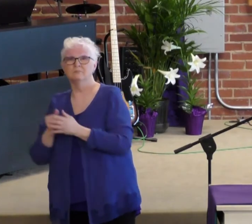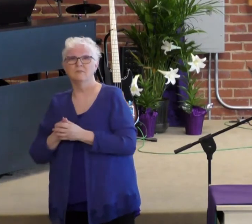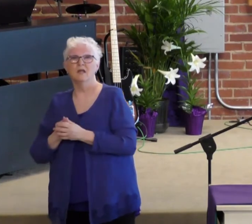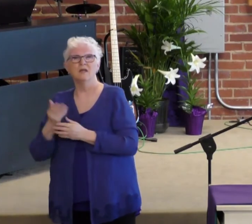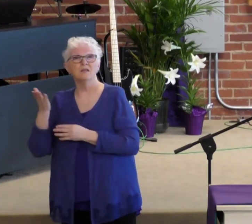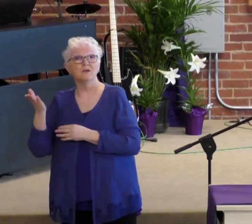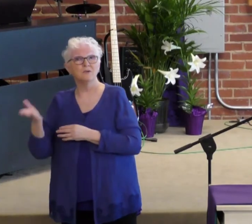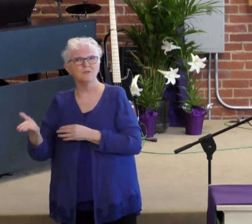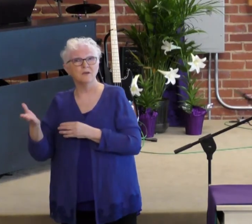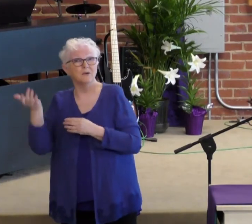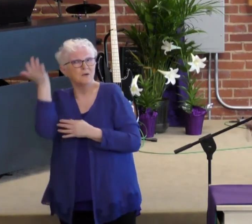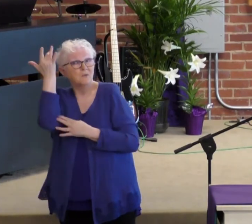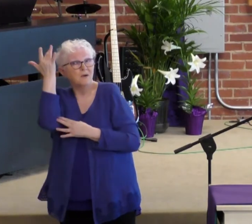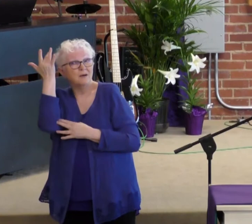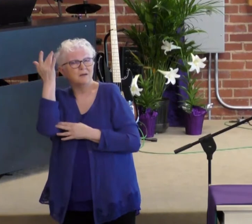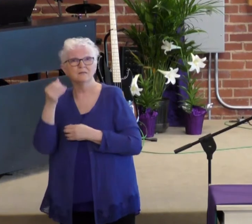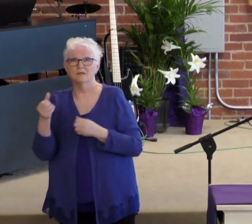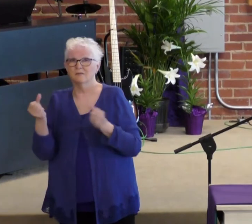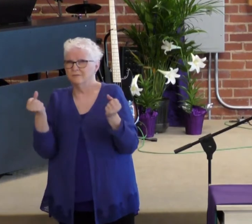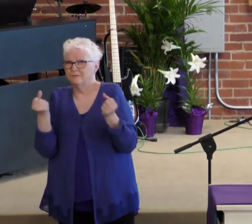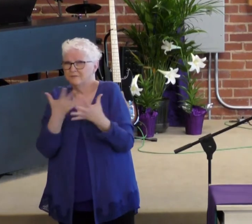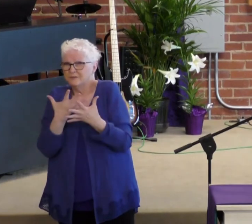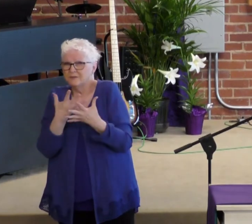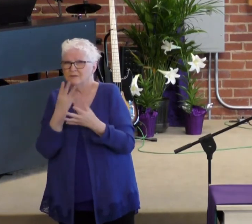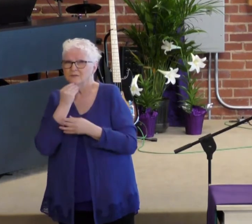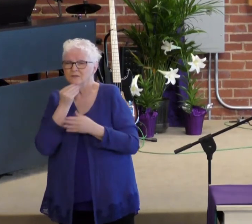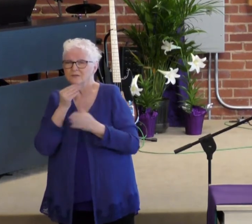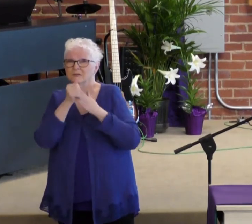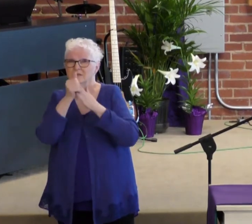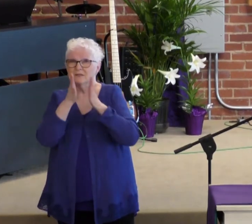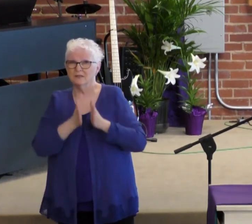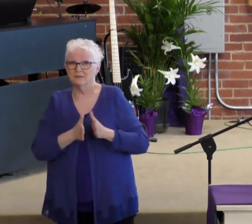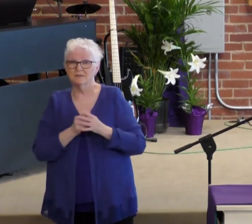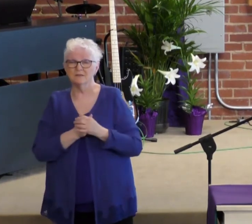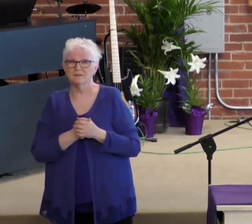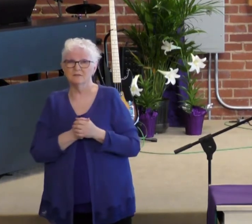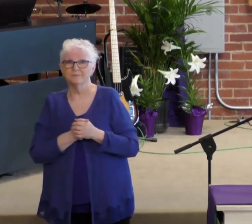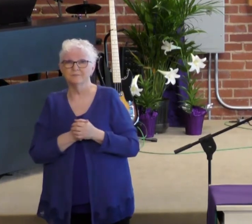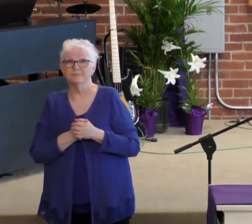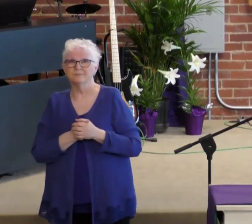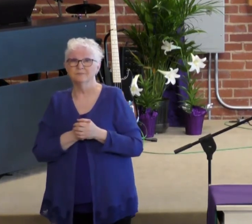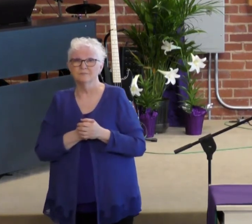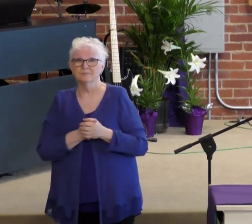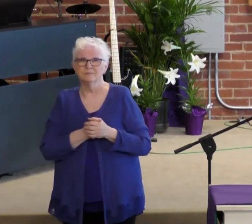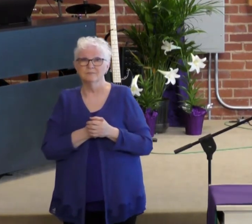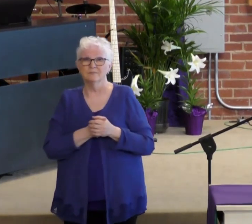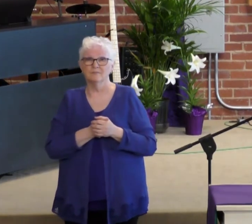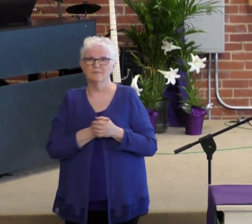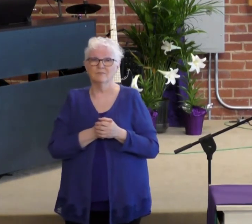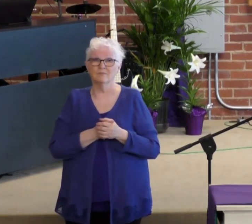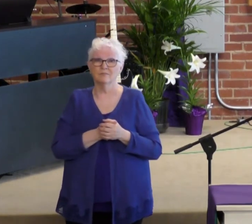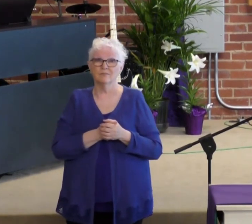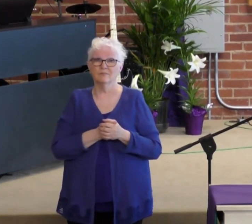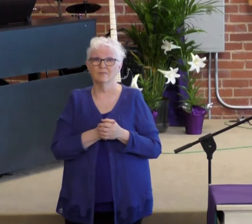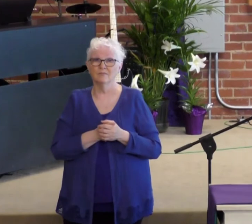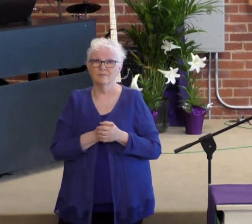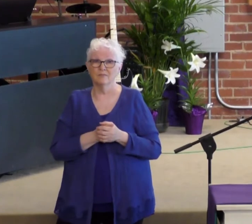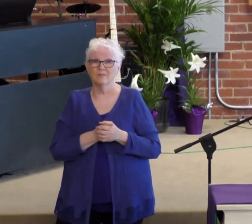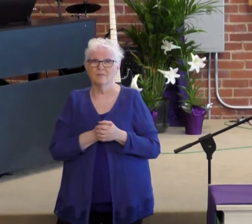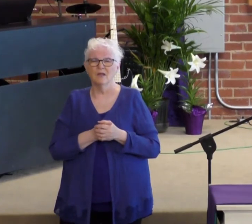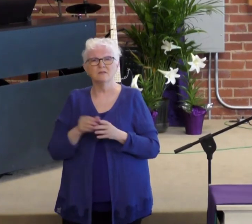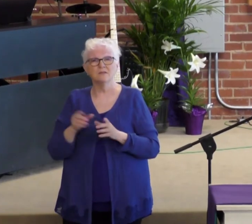because of their fear of the Jewish leaders. And so they were fearful, they